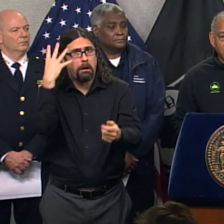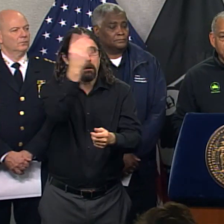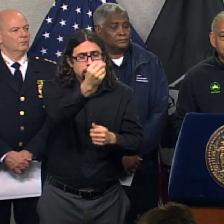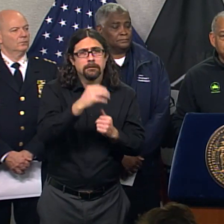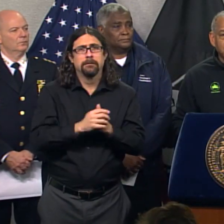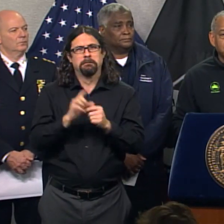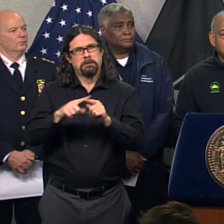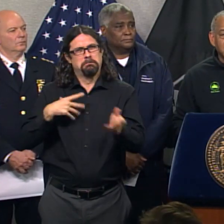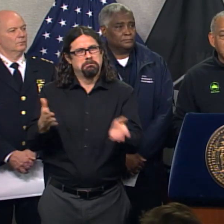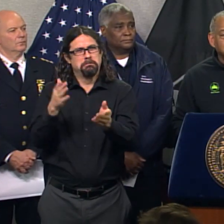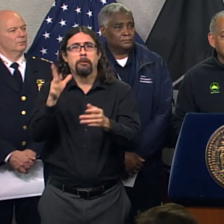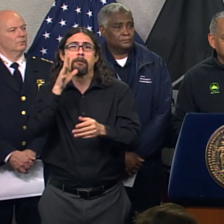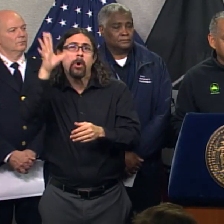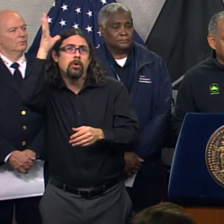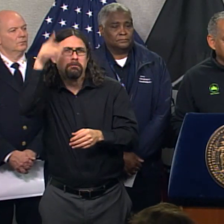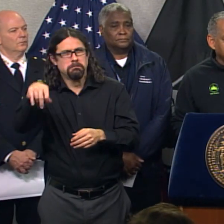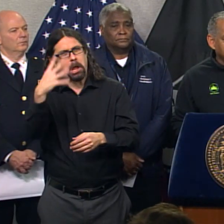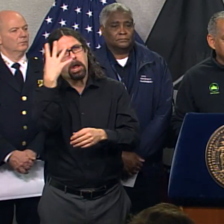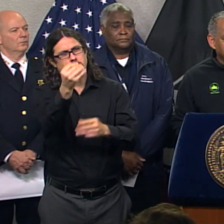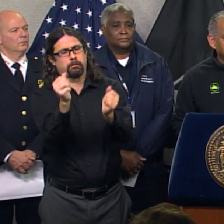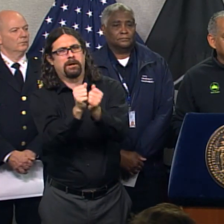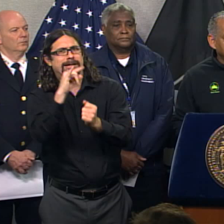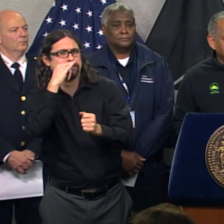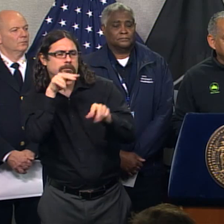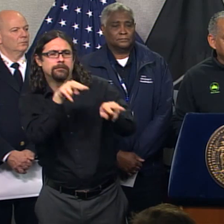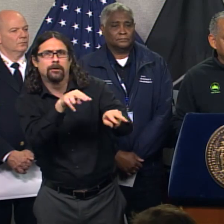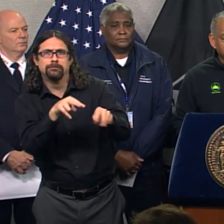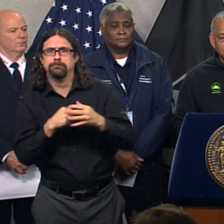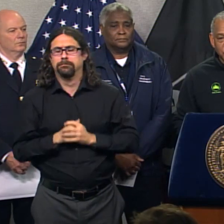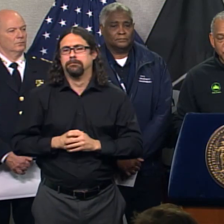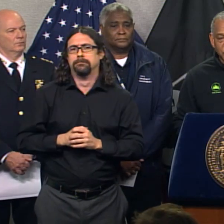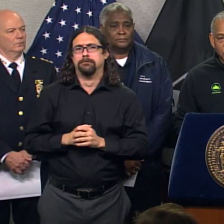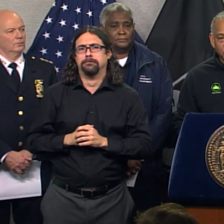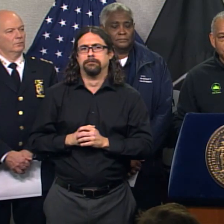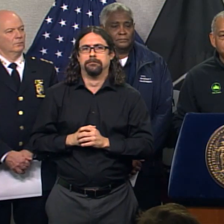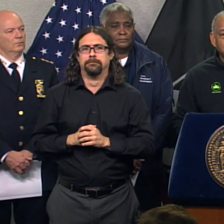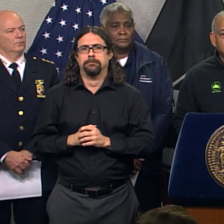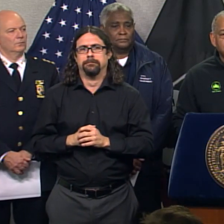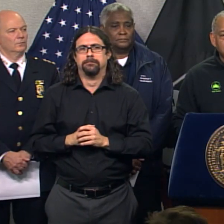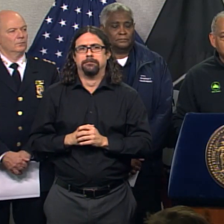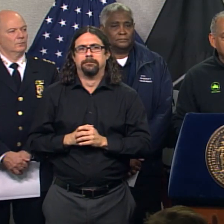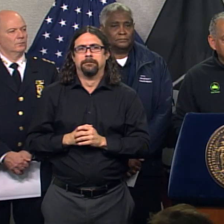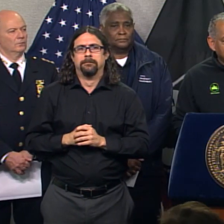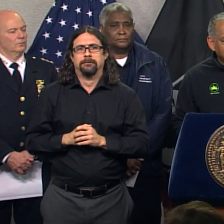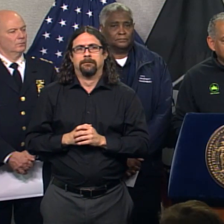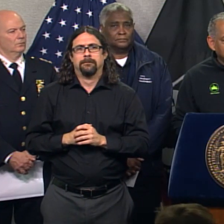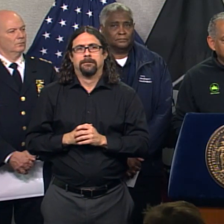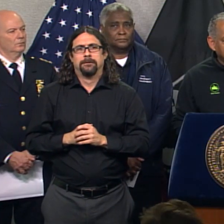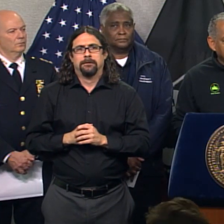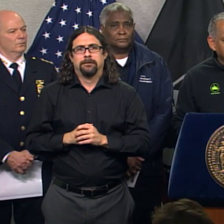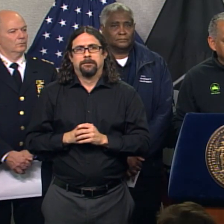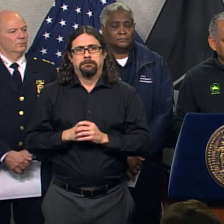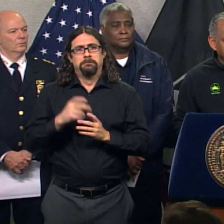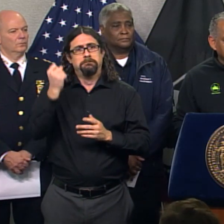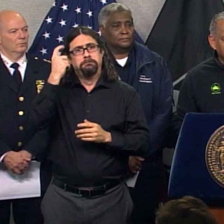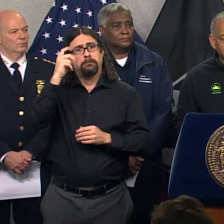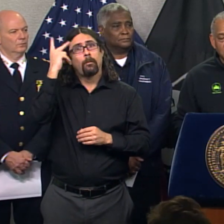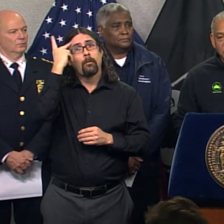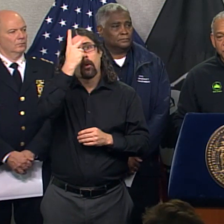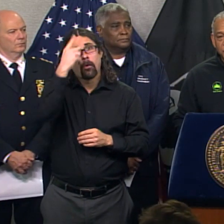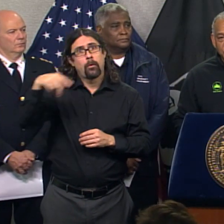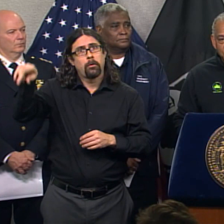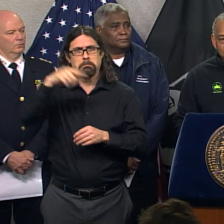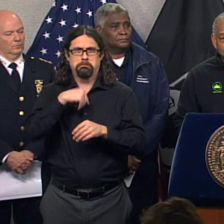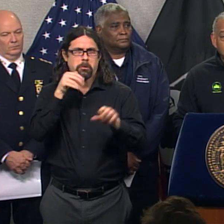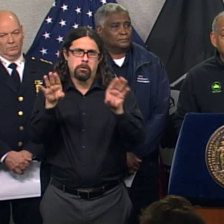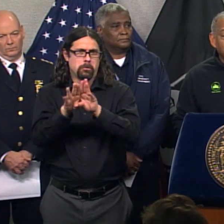we're encouraging people not to go into parks until the intense part of the storm is over. We know this is a temptation, particularly when school is out,